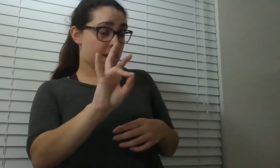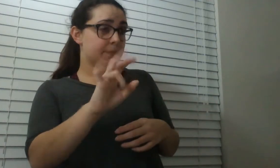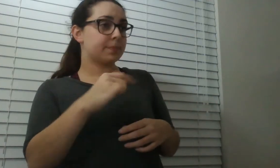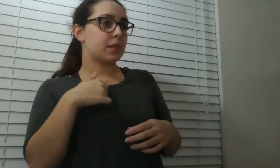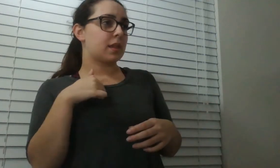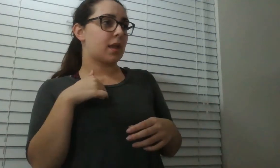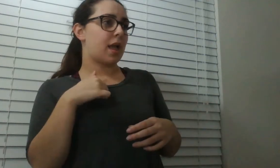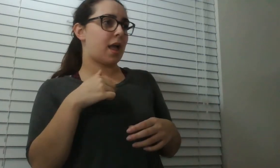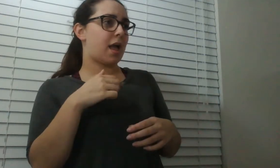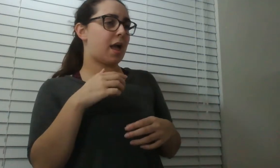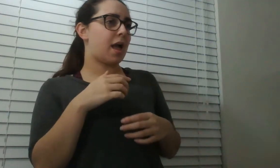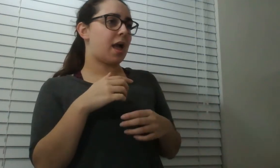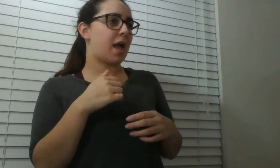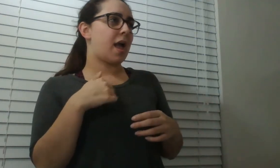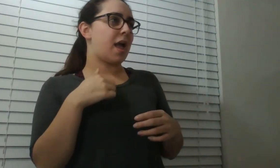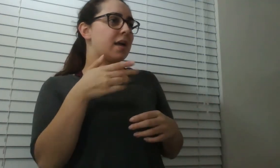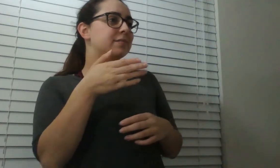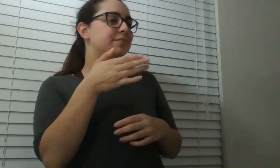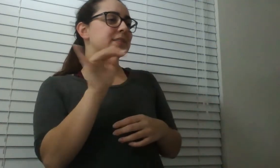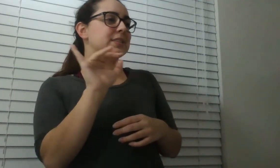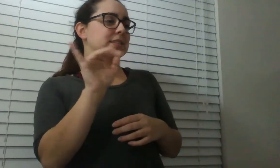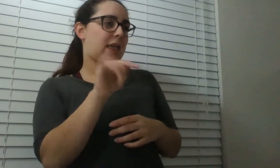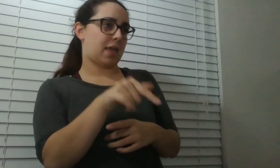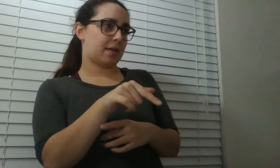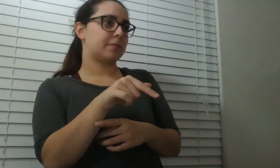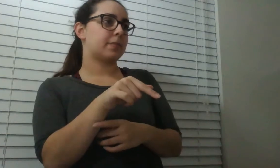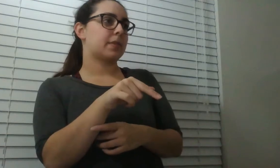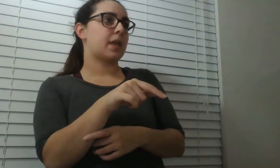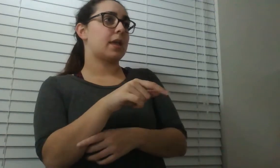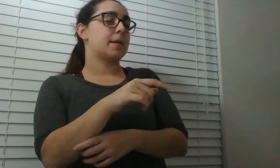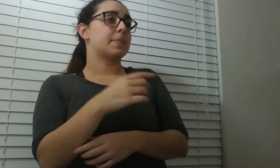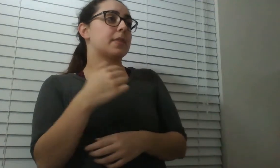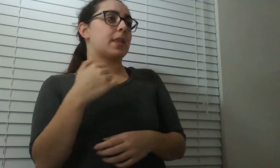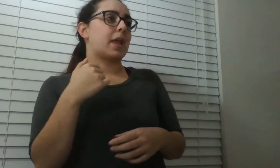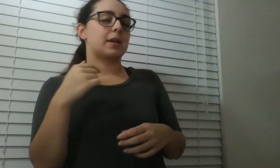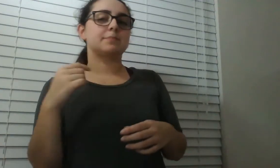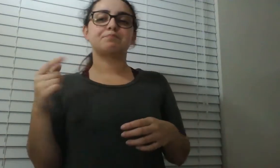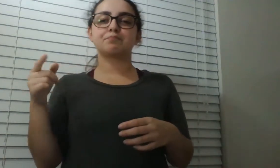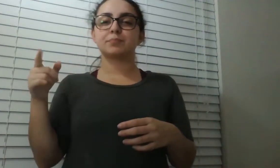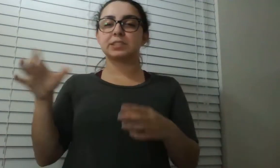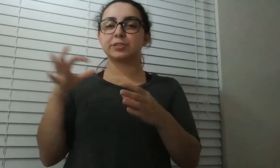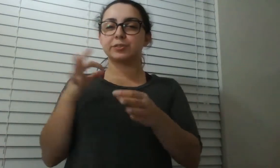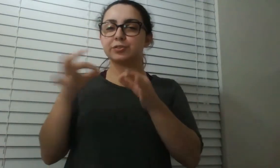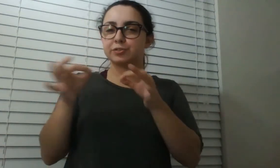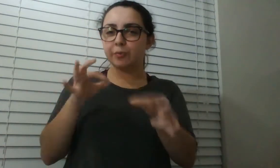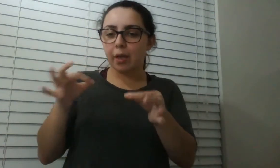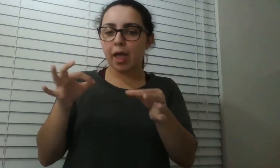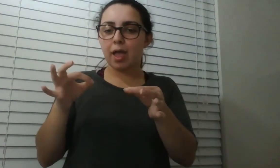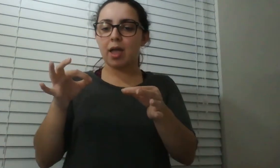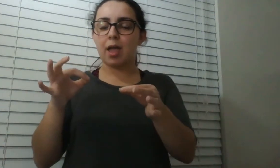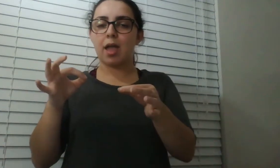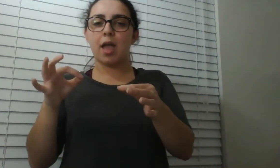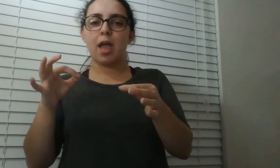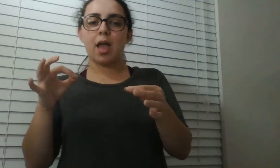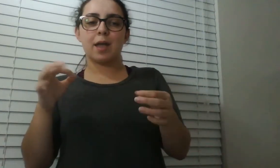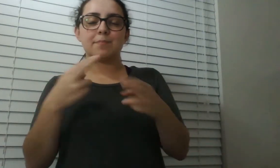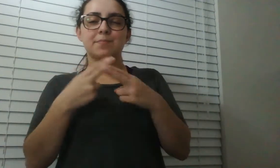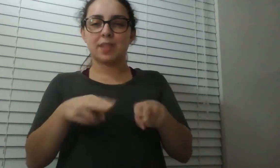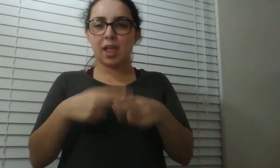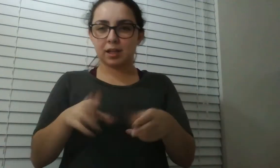I was invited to a friend's birthday party, and I couldn't go because the family was moving to another. Special thanks to Vin